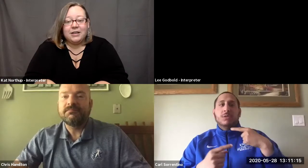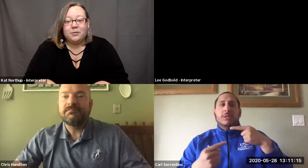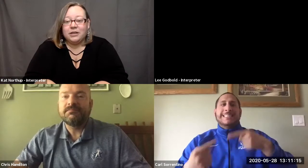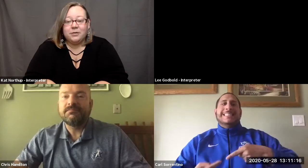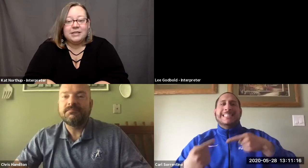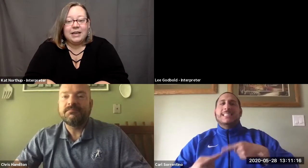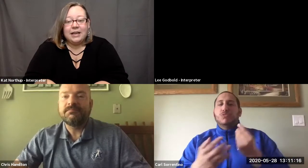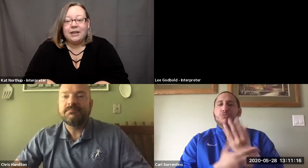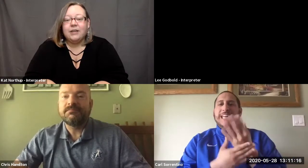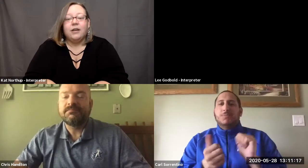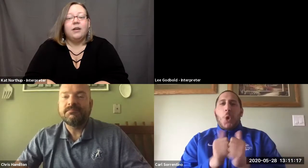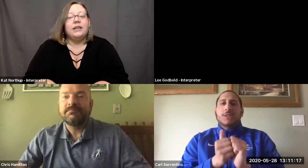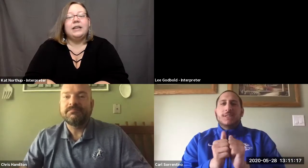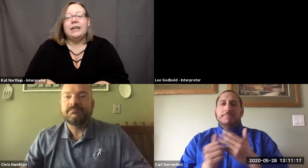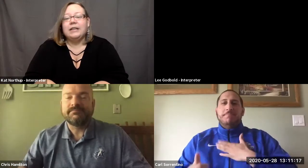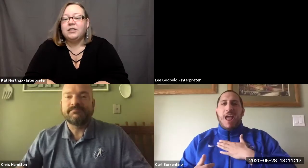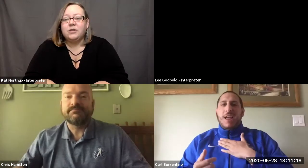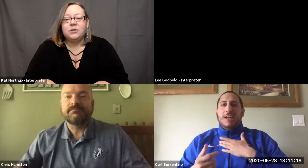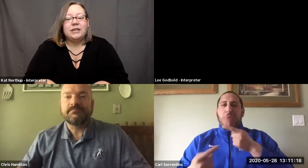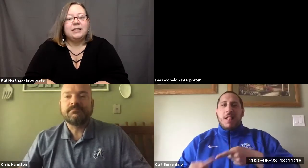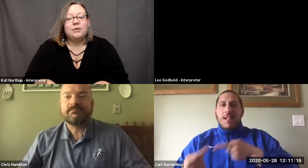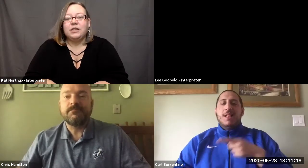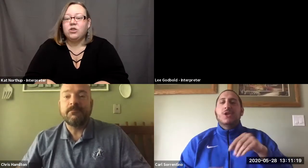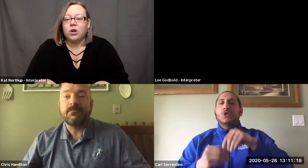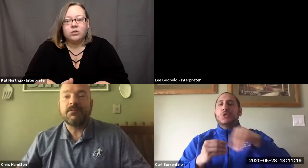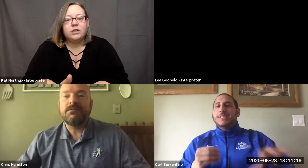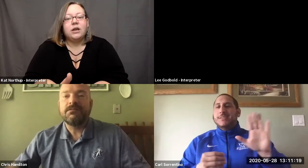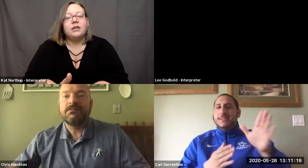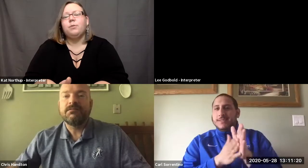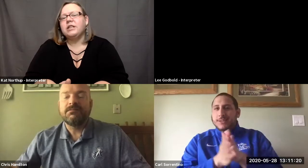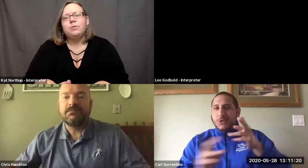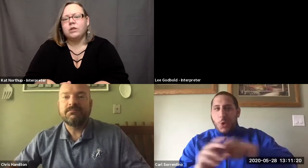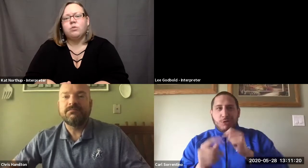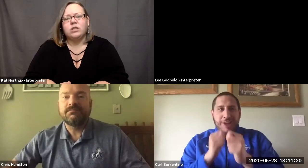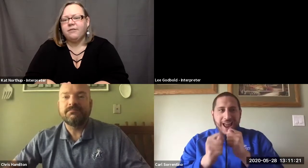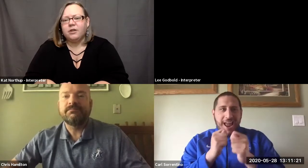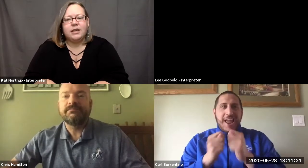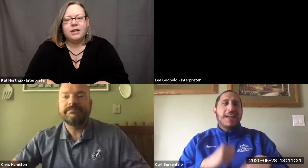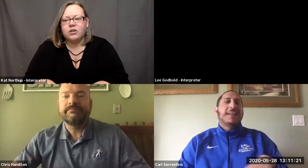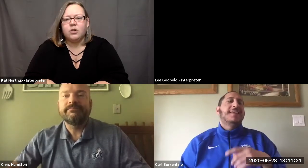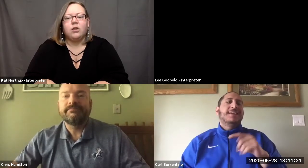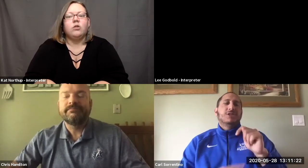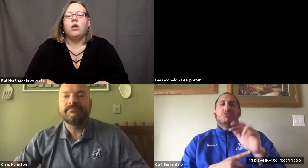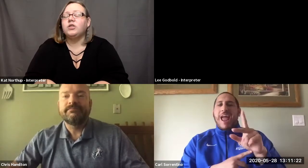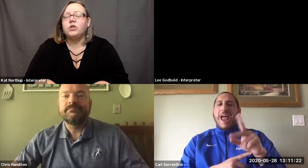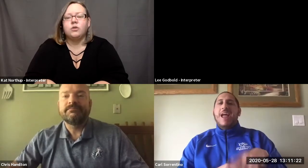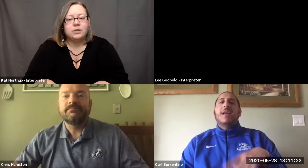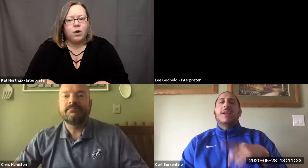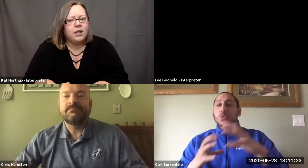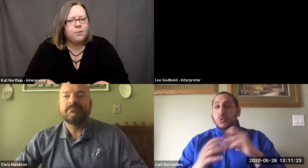what Lee was saying. Getting into this, we struggled. Spring sports were definitely our struggle. Our students were highly